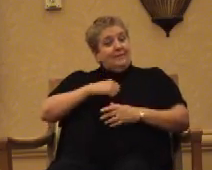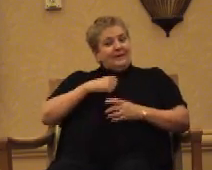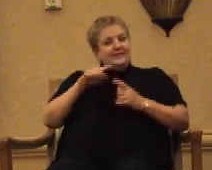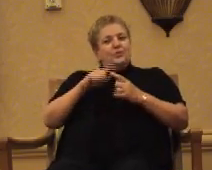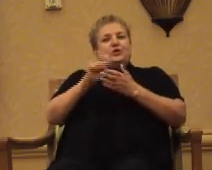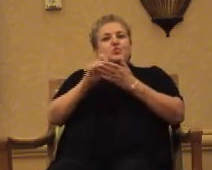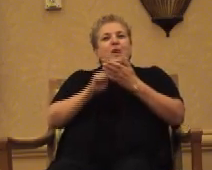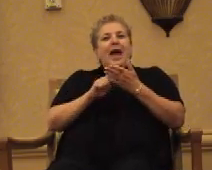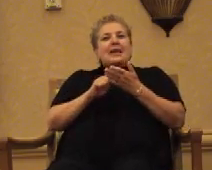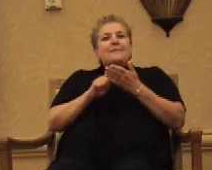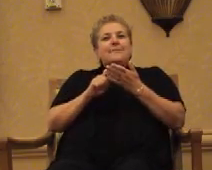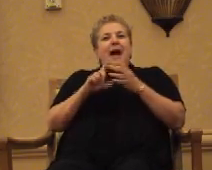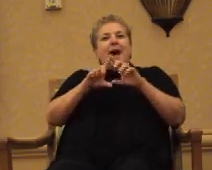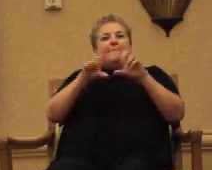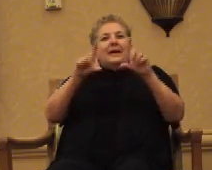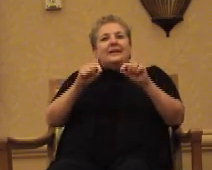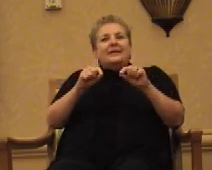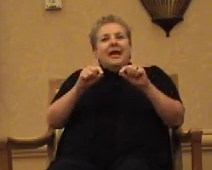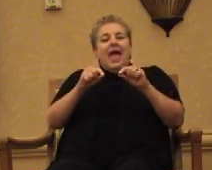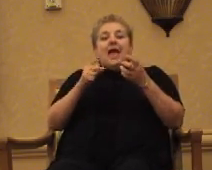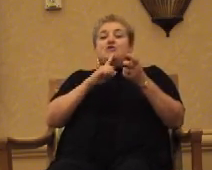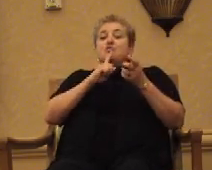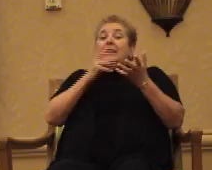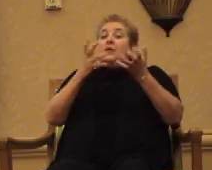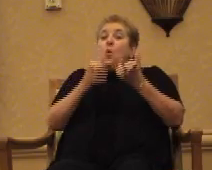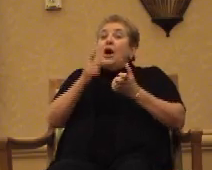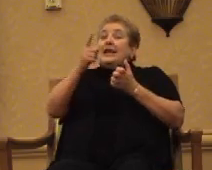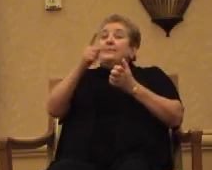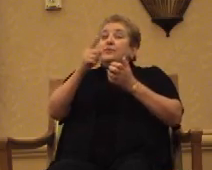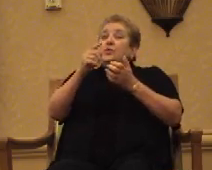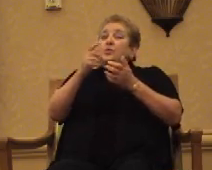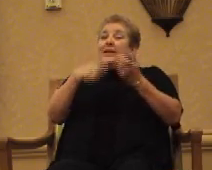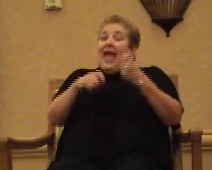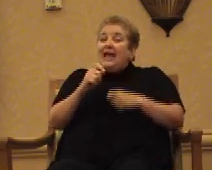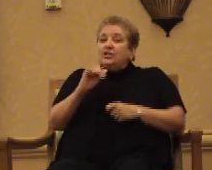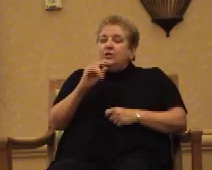check and you want them to cash it. I said, well, I'll keep coming back.